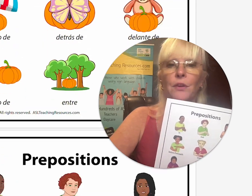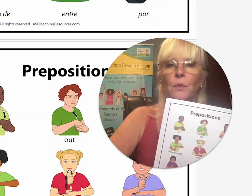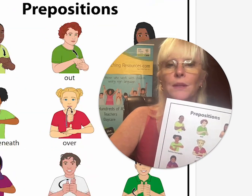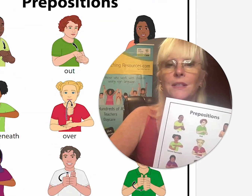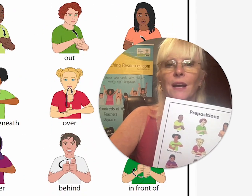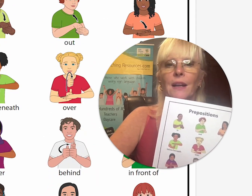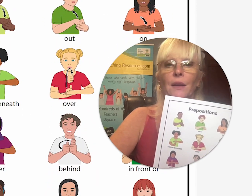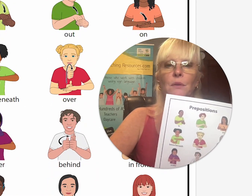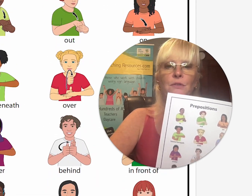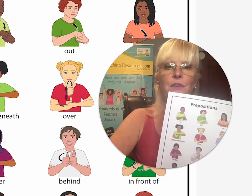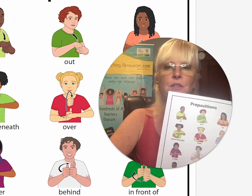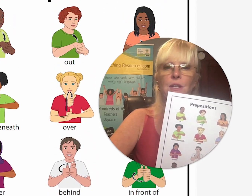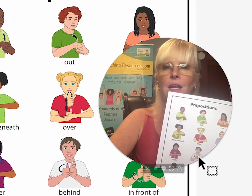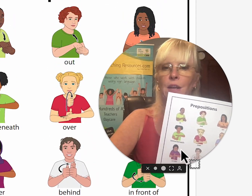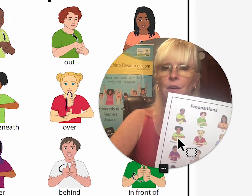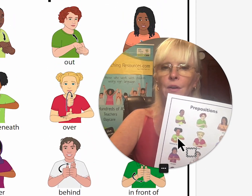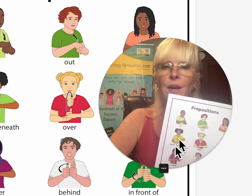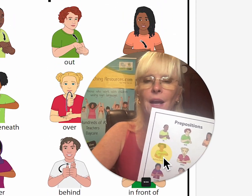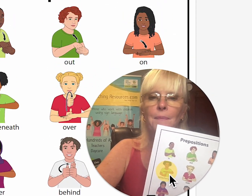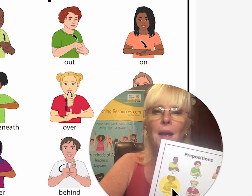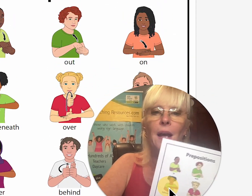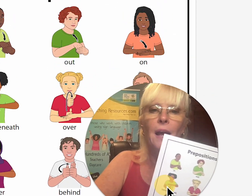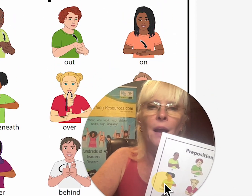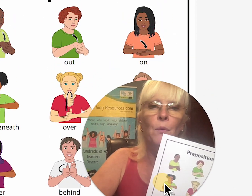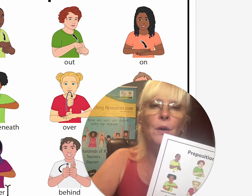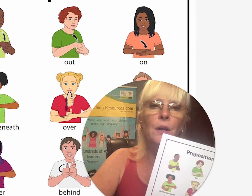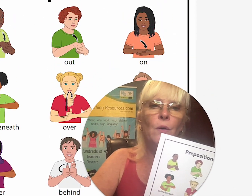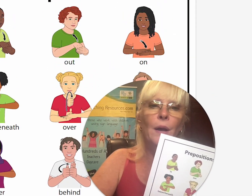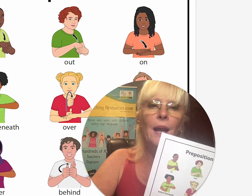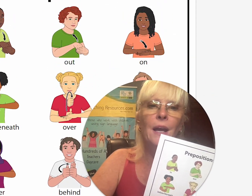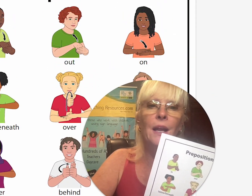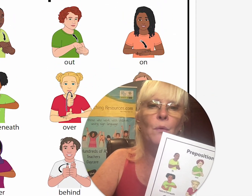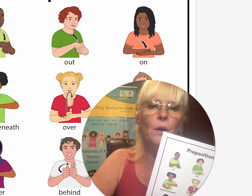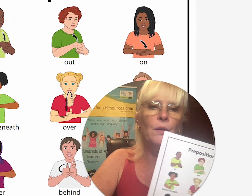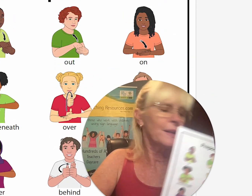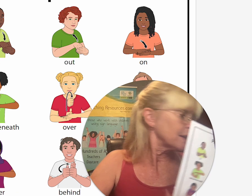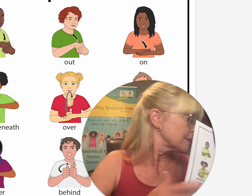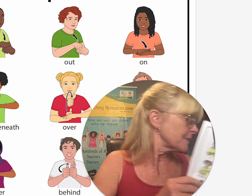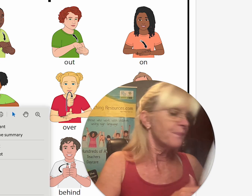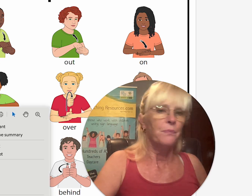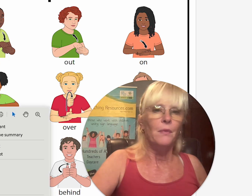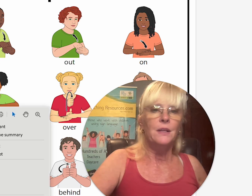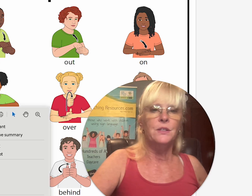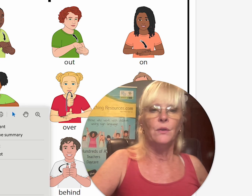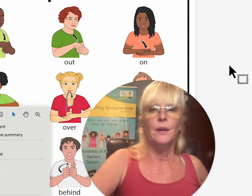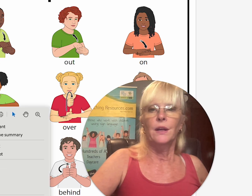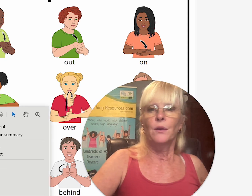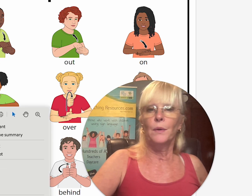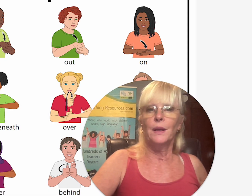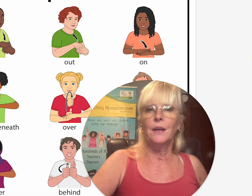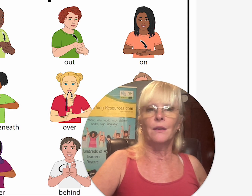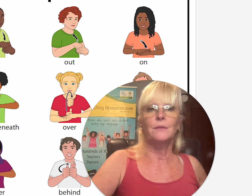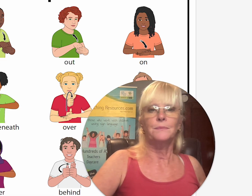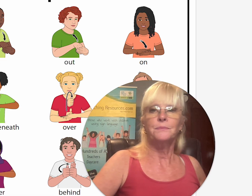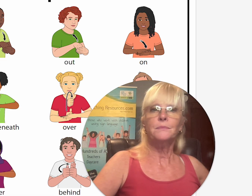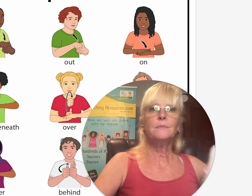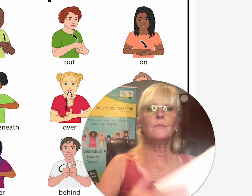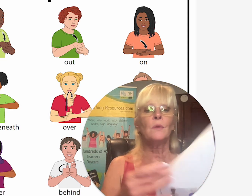and review with the sign language version here, okay? And we're going to go ahead and work on these. So here we